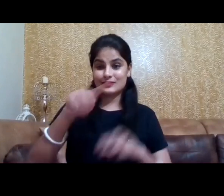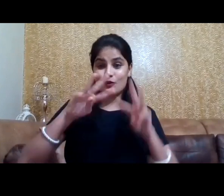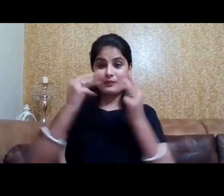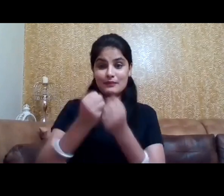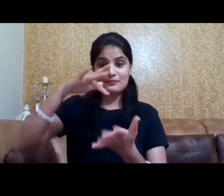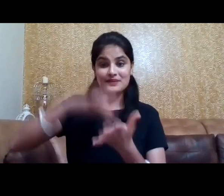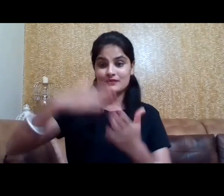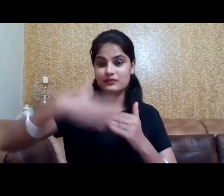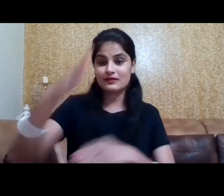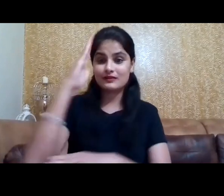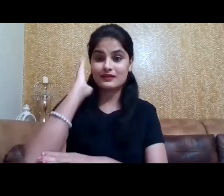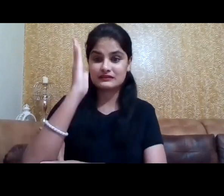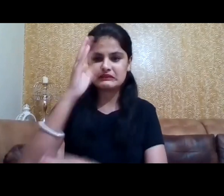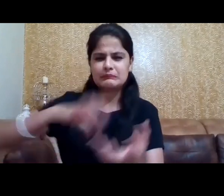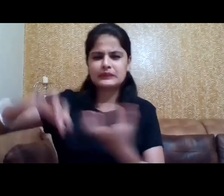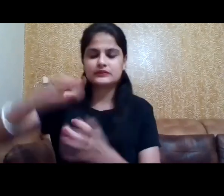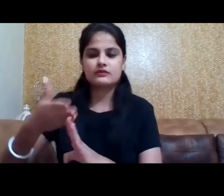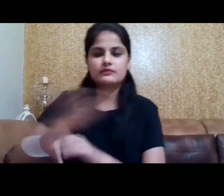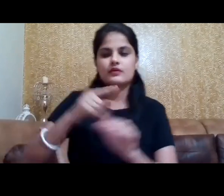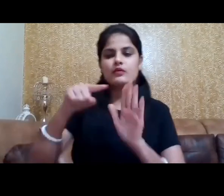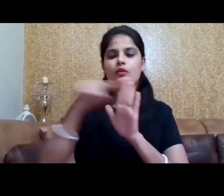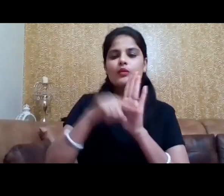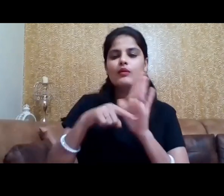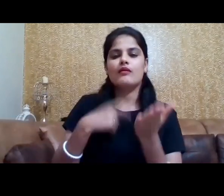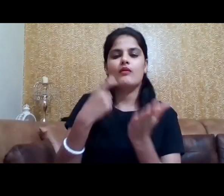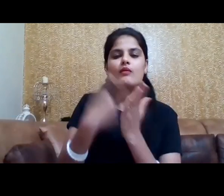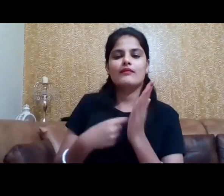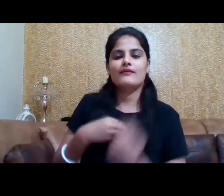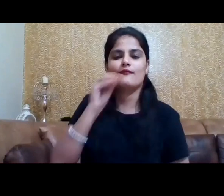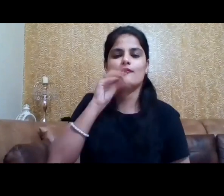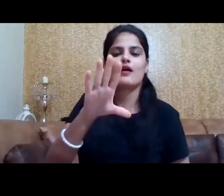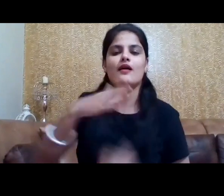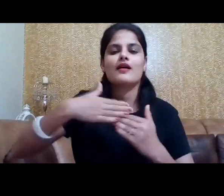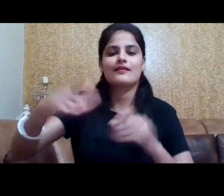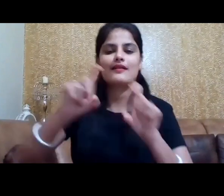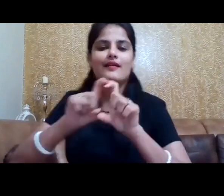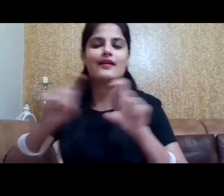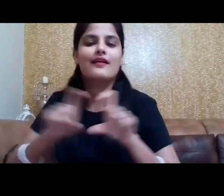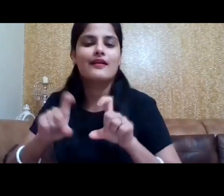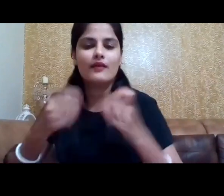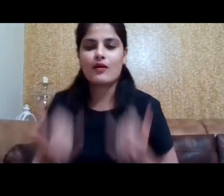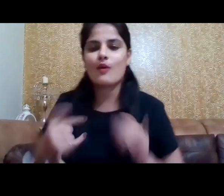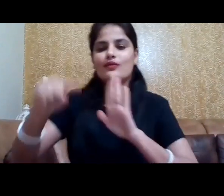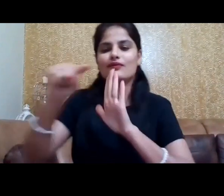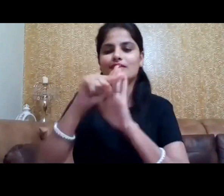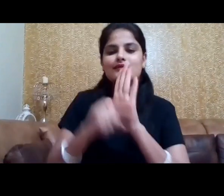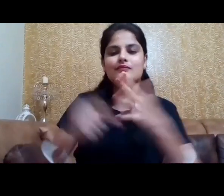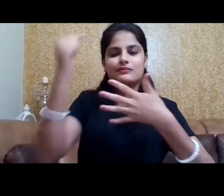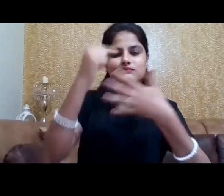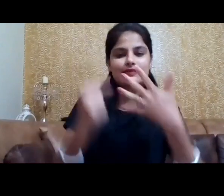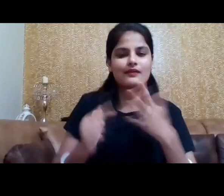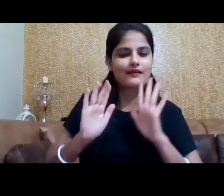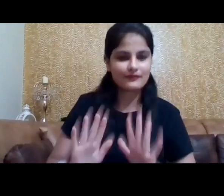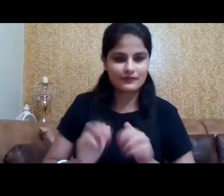Perfect. Okay, so before we start off with the workshop, there are a few guidelines that I would like to tell you.